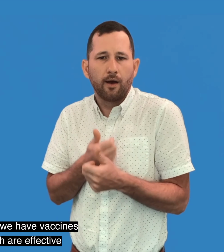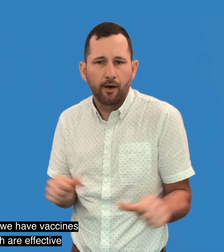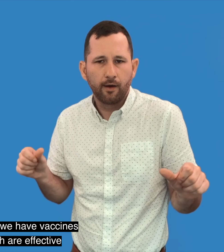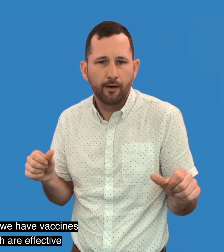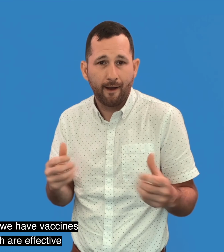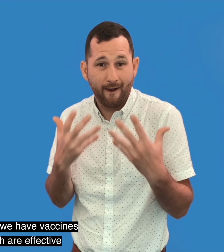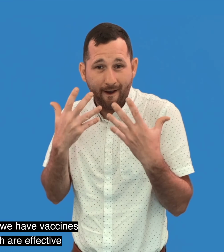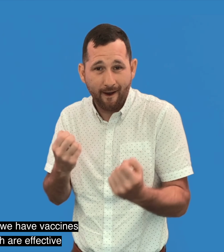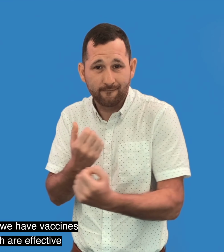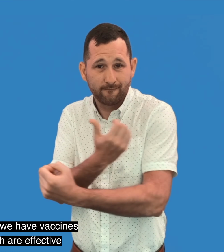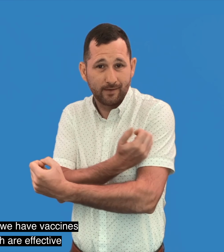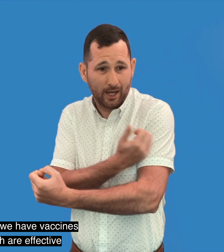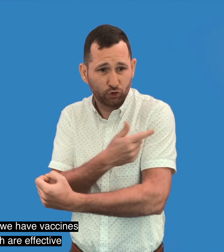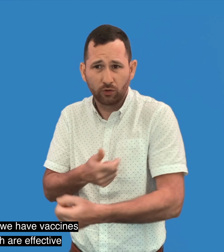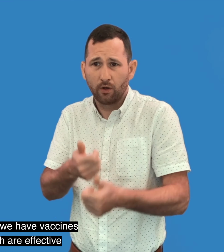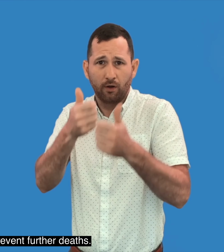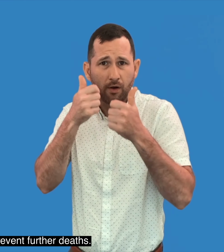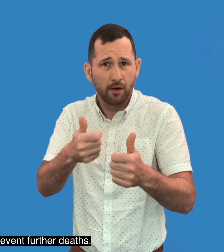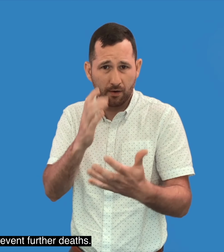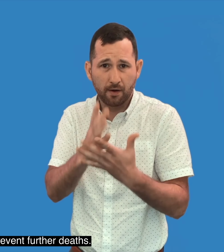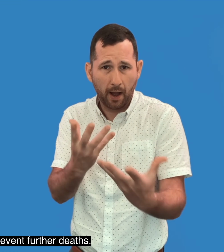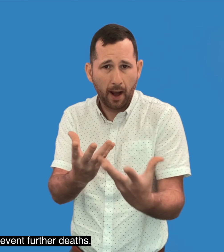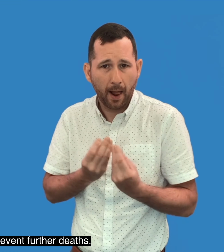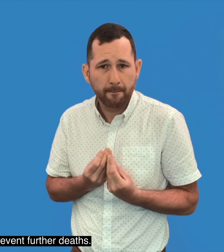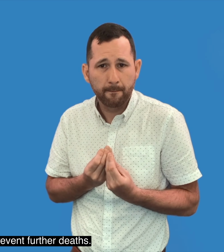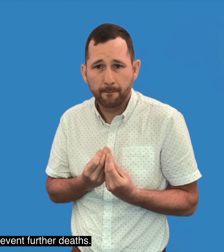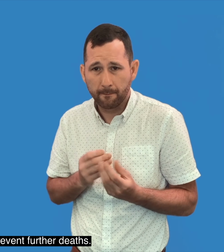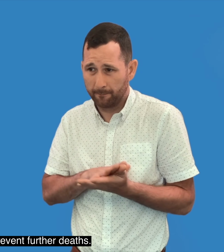Finally, we have vaccines which are effective and can prevent further deaths.